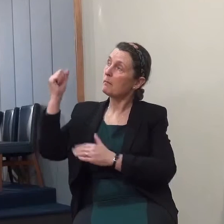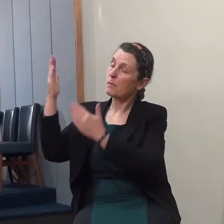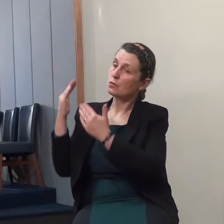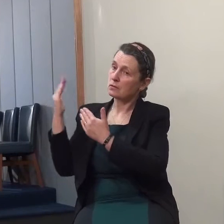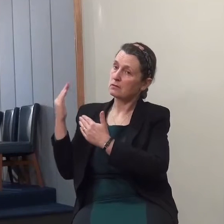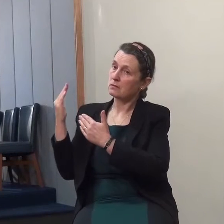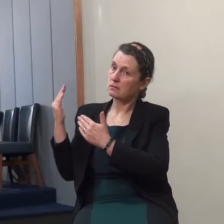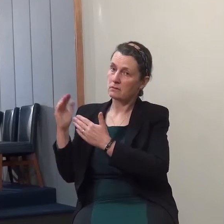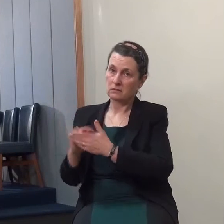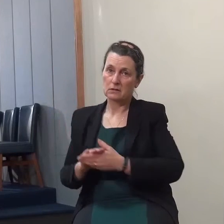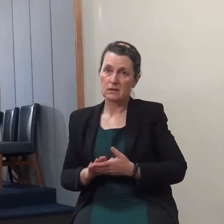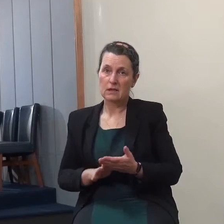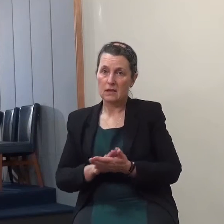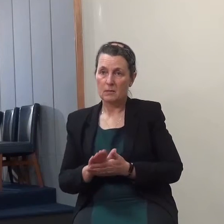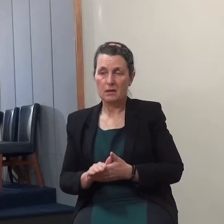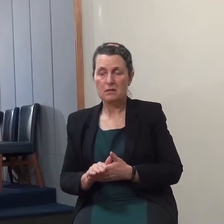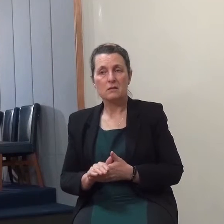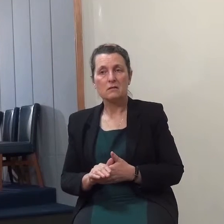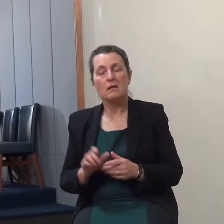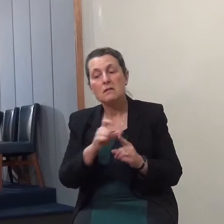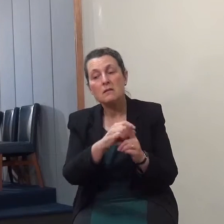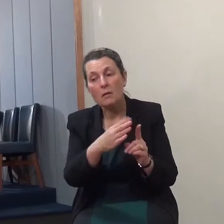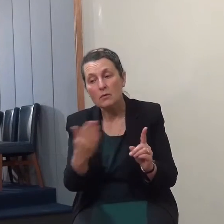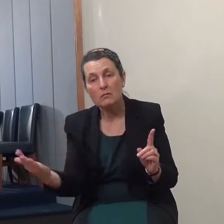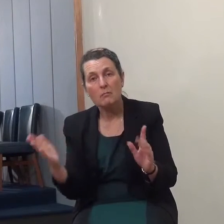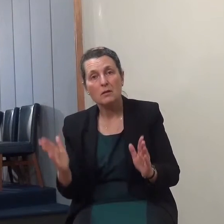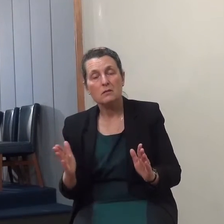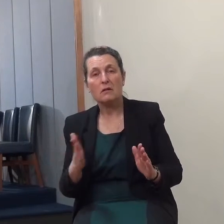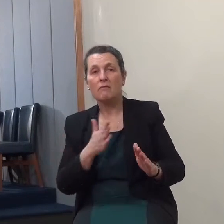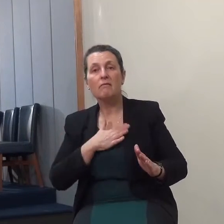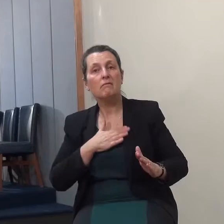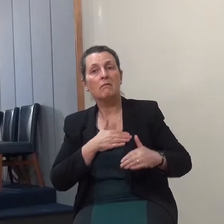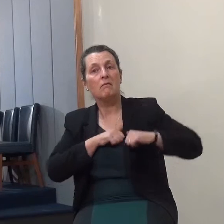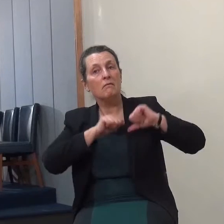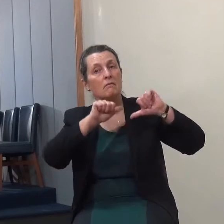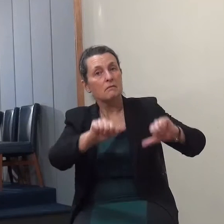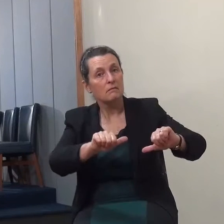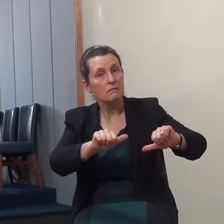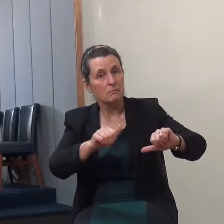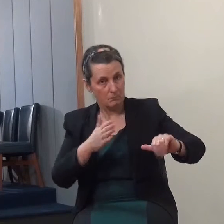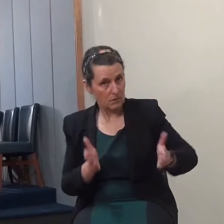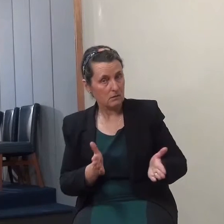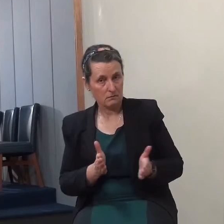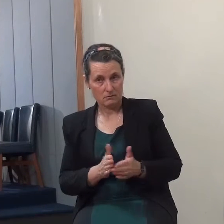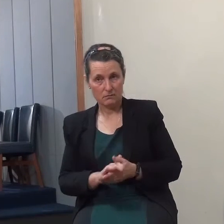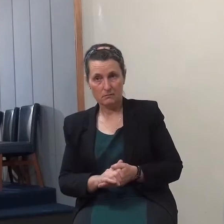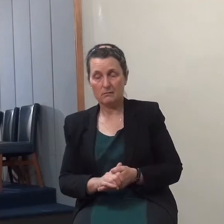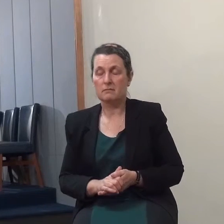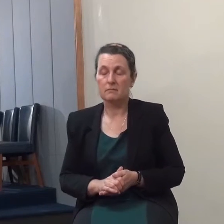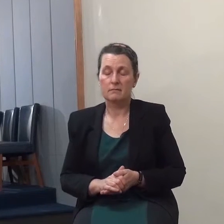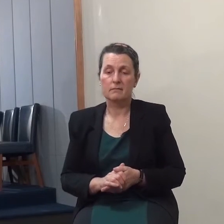away. They must be, above all, compassionate people. He doesn't touch upon morals just